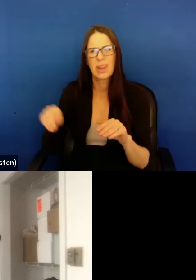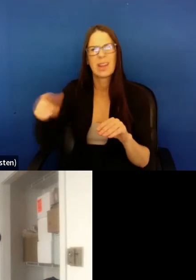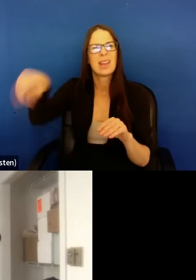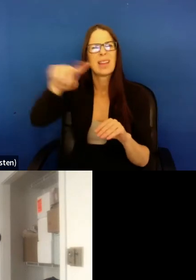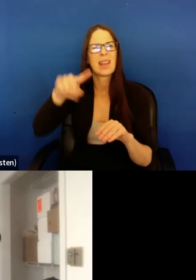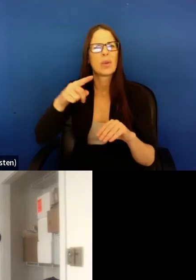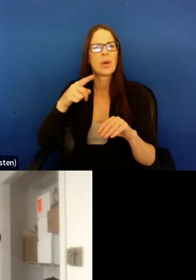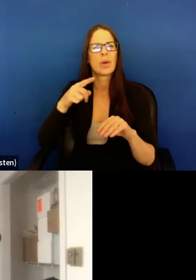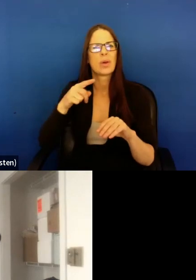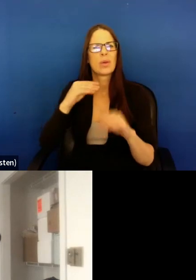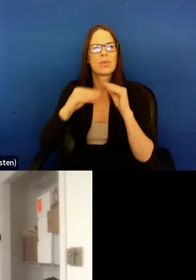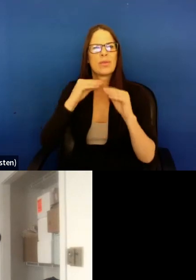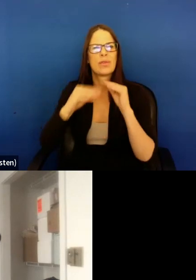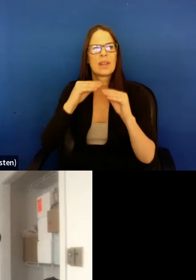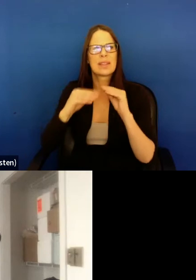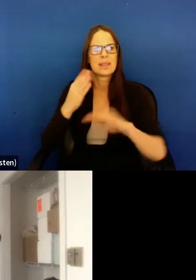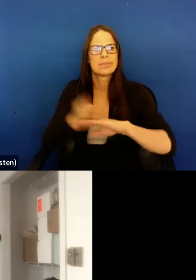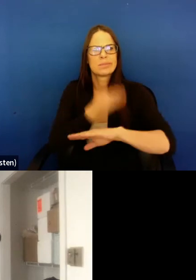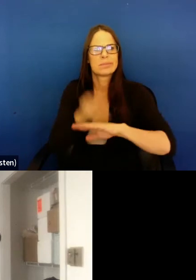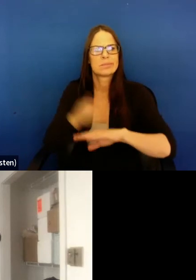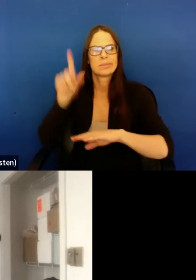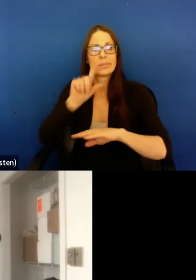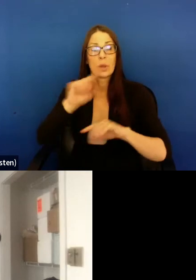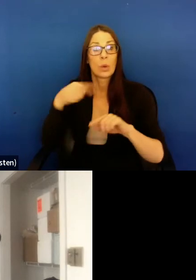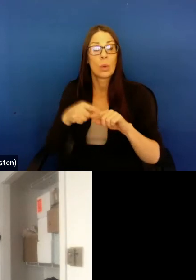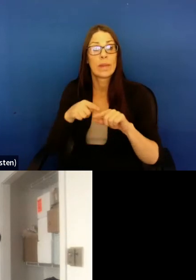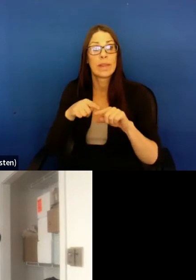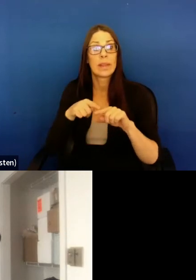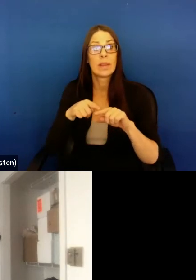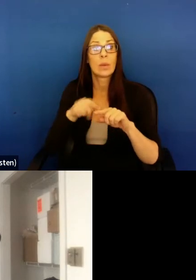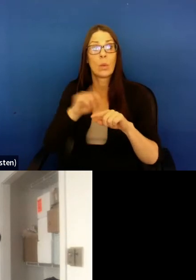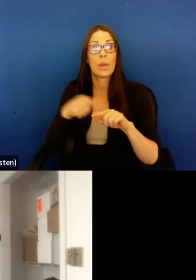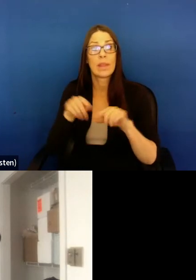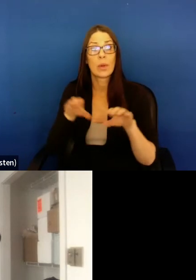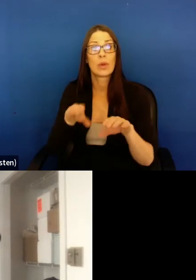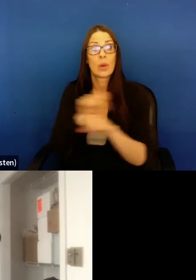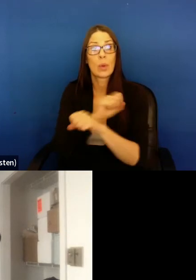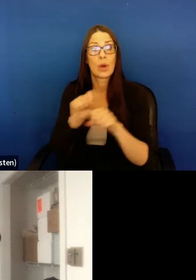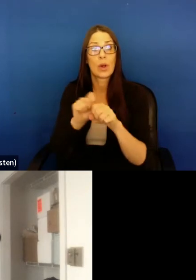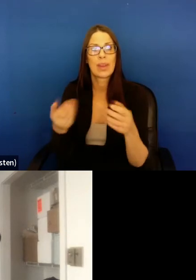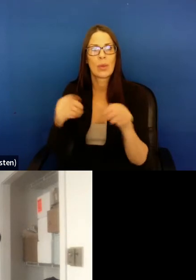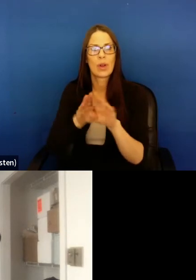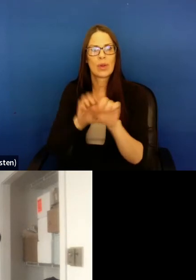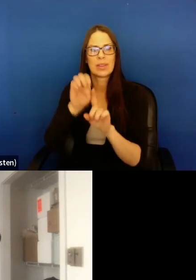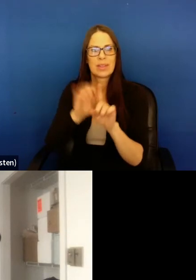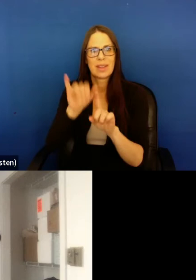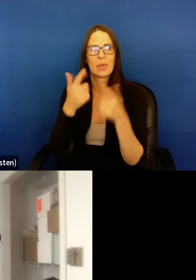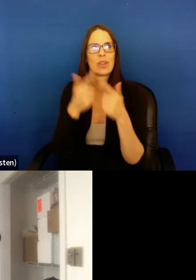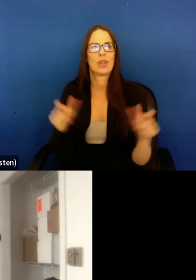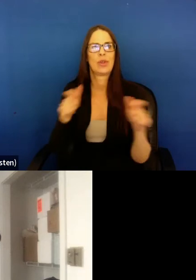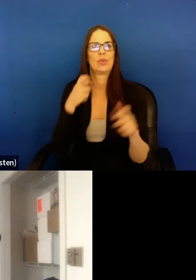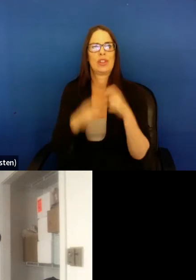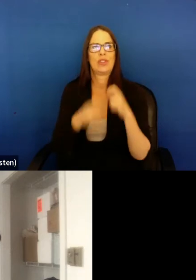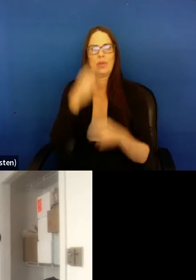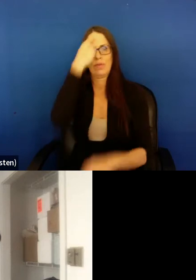repairing the library. And whenever they were doing work, they closed the elevators. And so that was a huge issue for me. Yeah. So